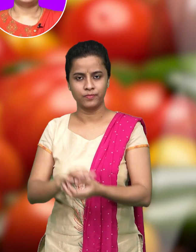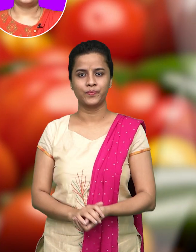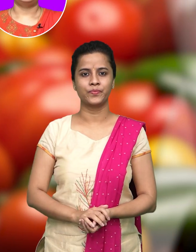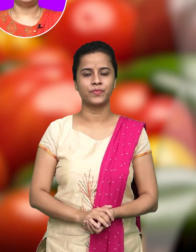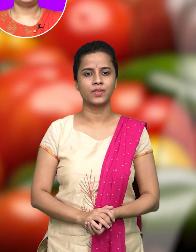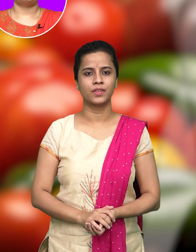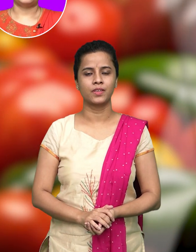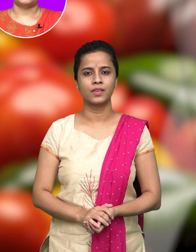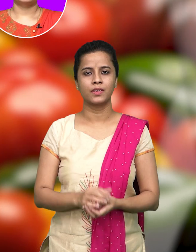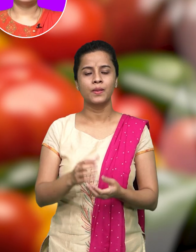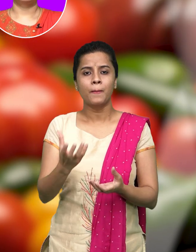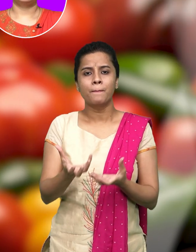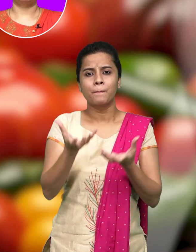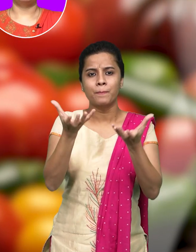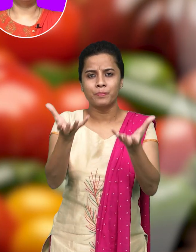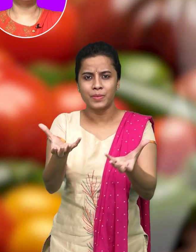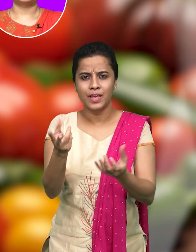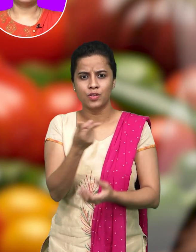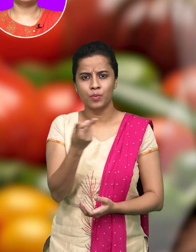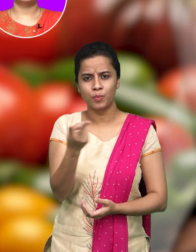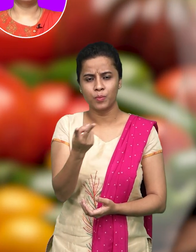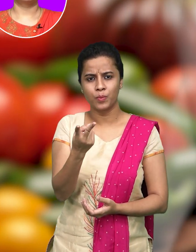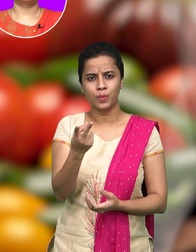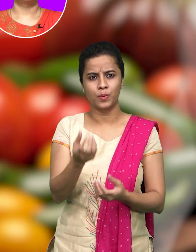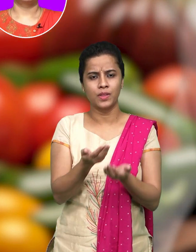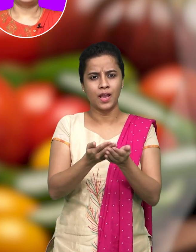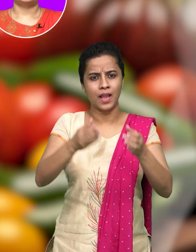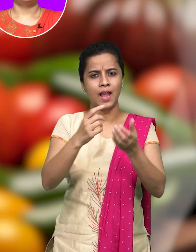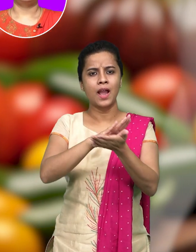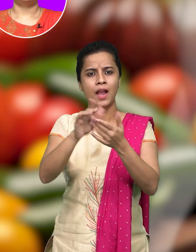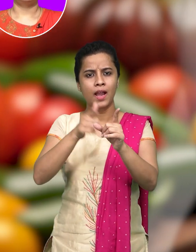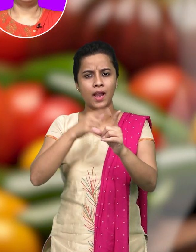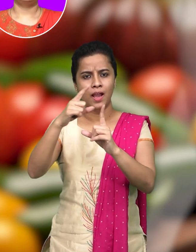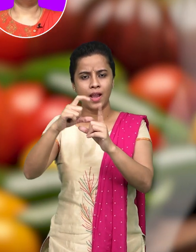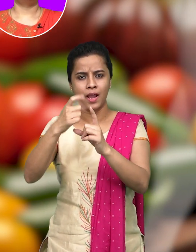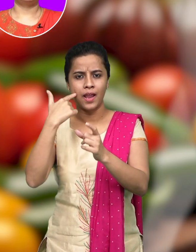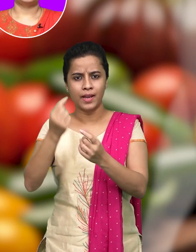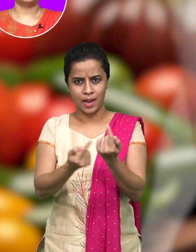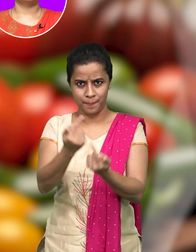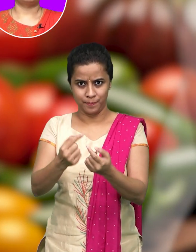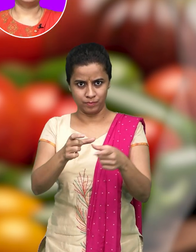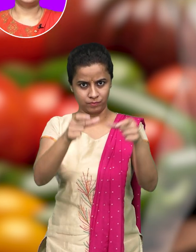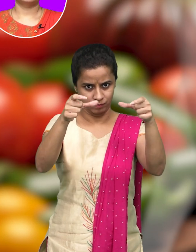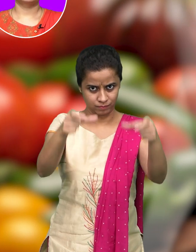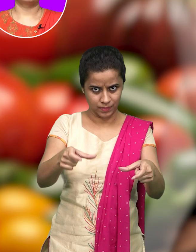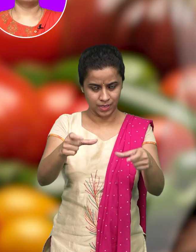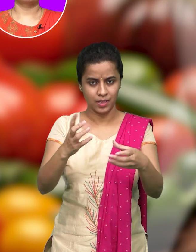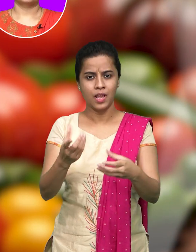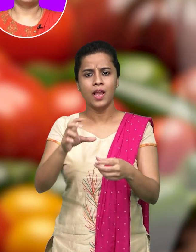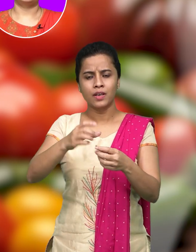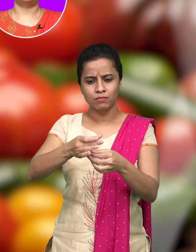Place hydrilla plants in both troughs and invert large